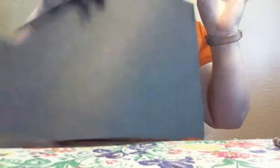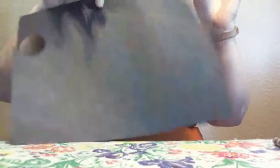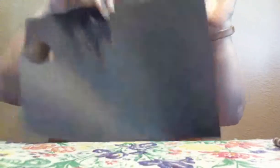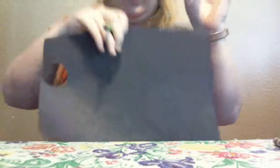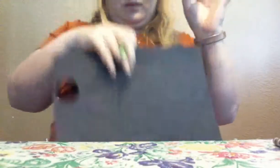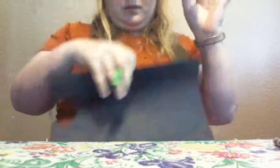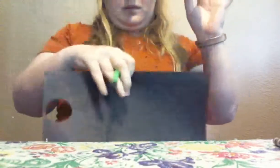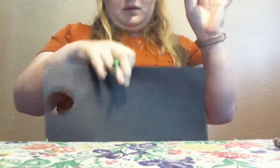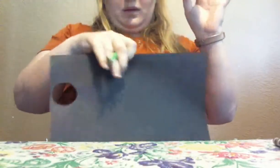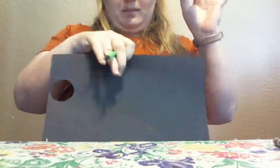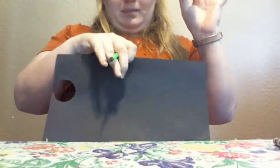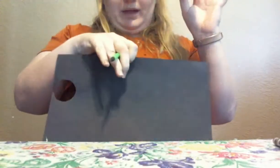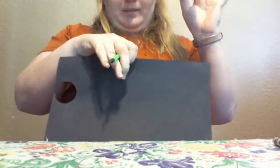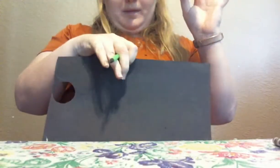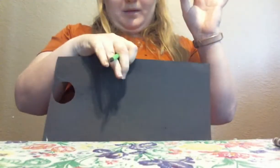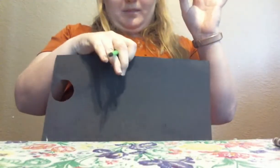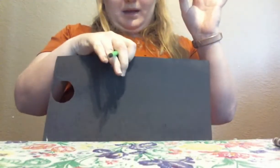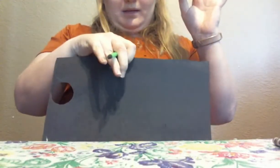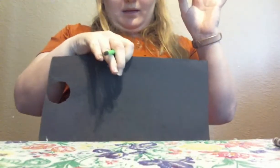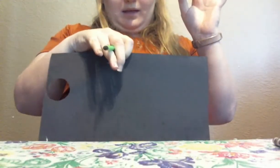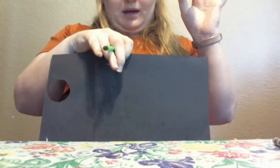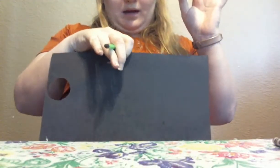pencil. I have my black paper and pencil here.